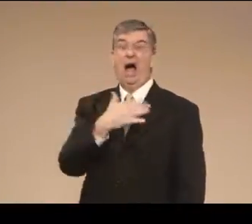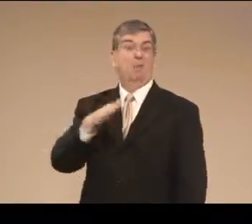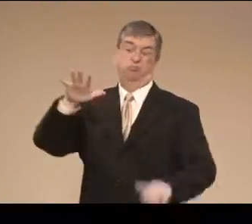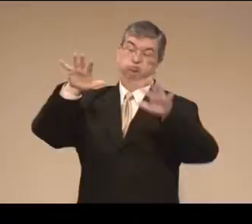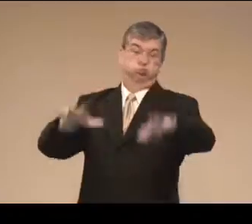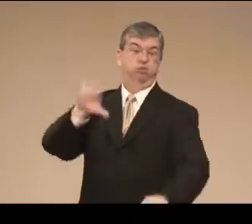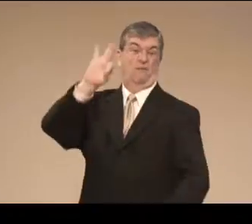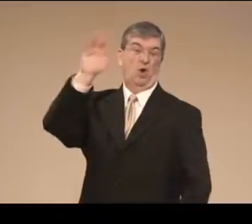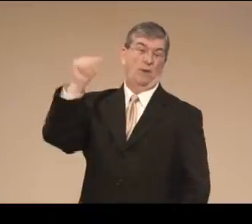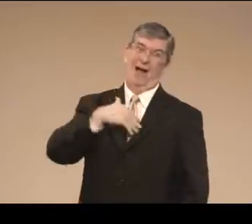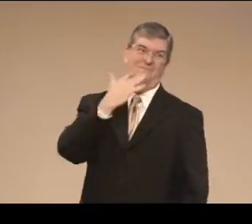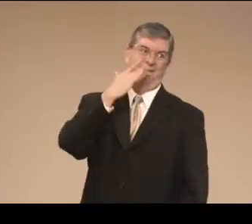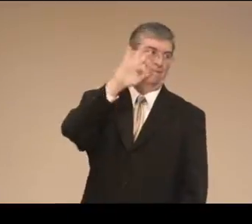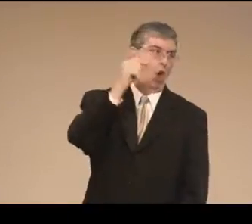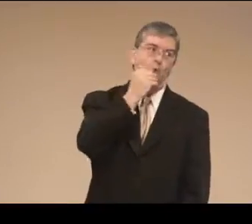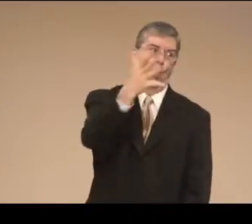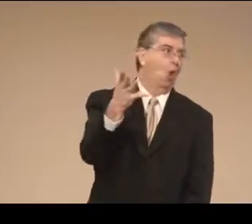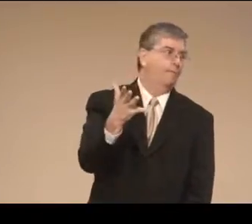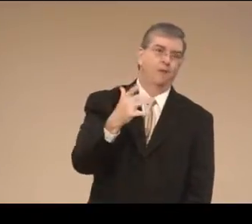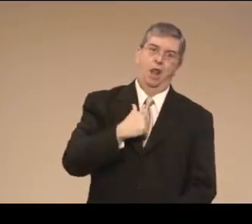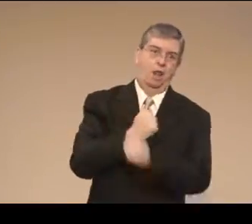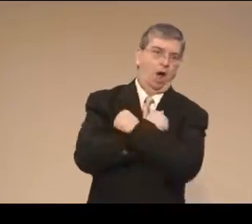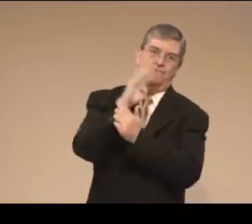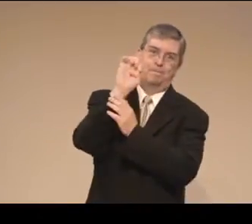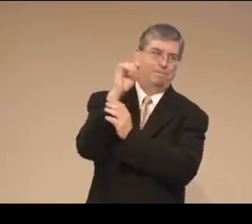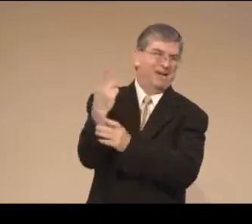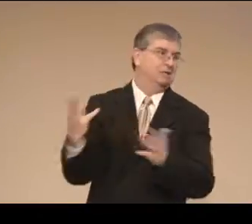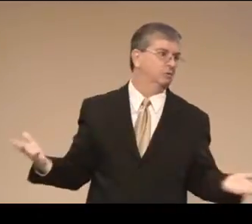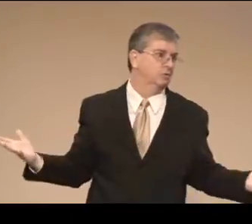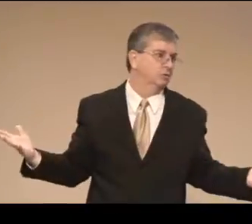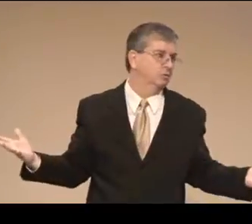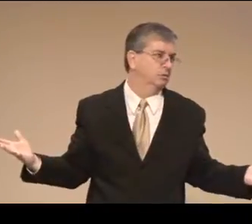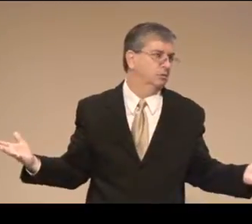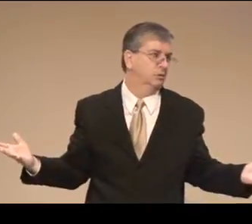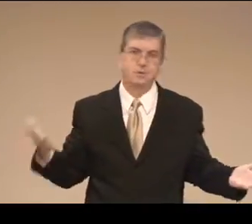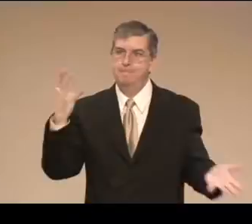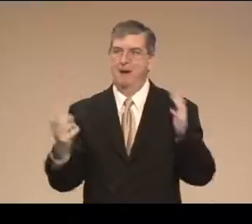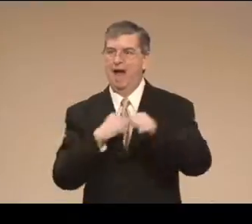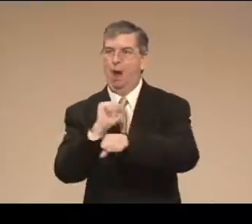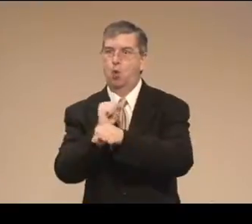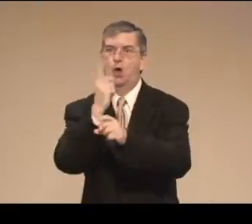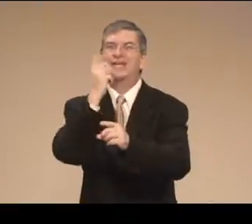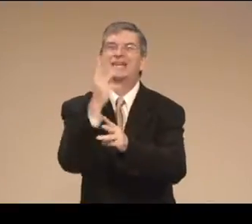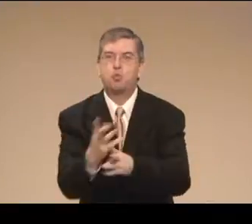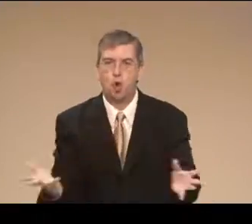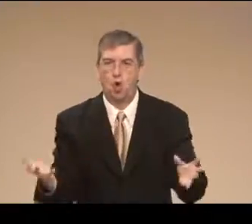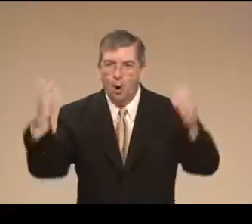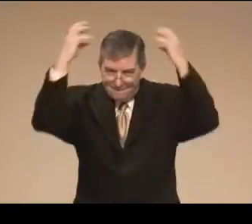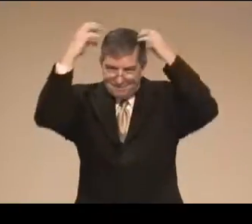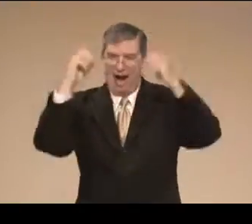When I lived in Atlanta, I thought, I love Florida. I'm going to live there forever. I love the beach.